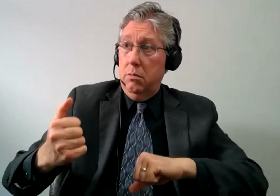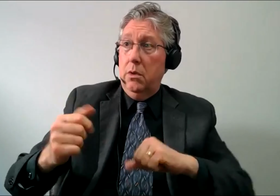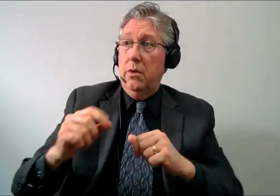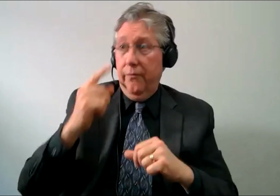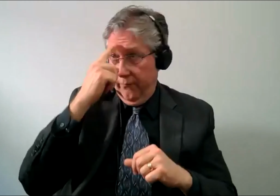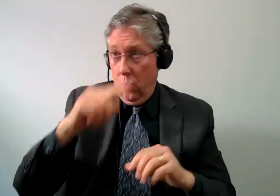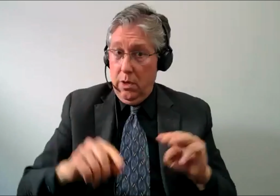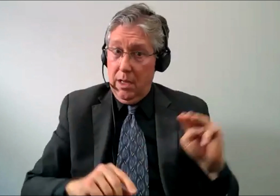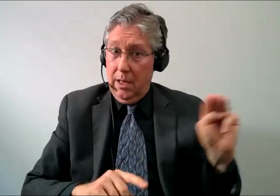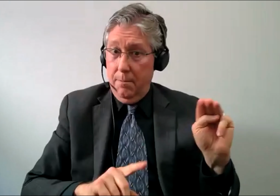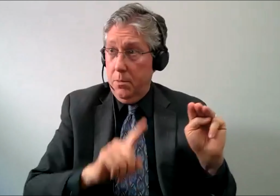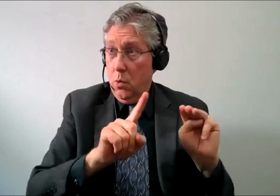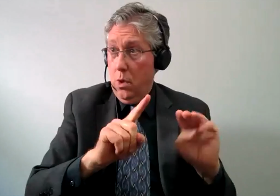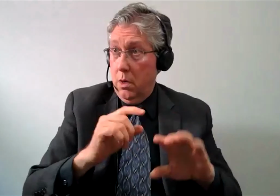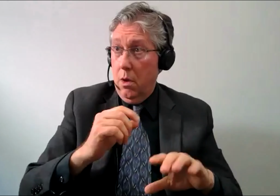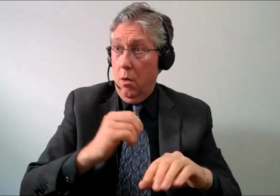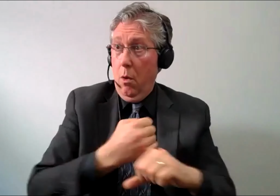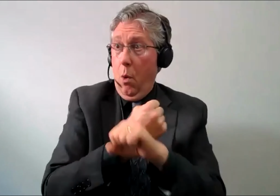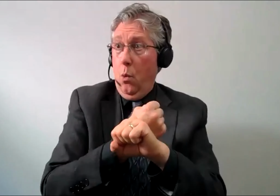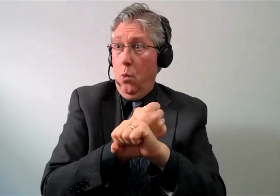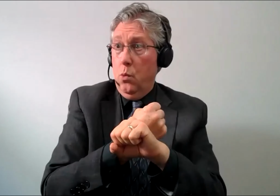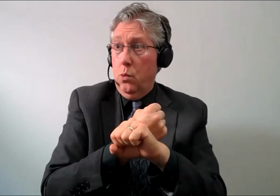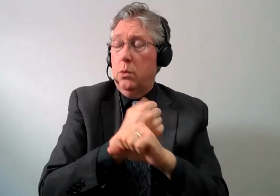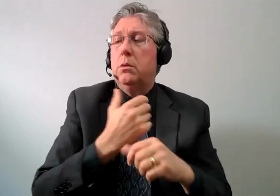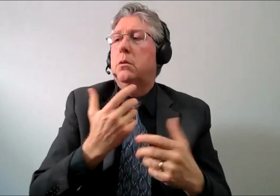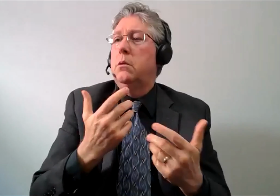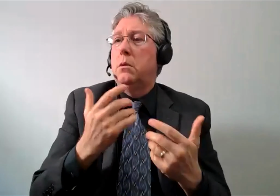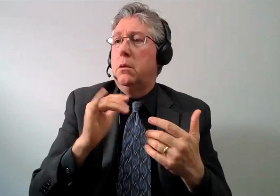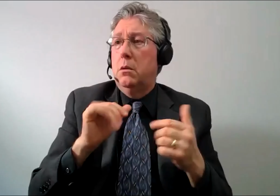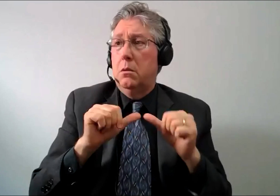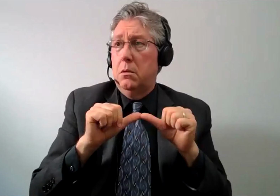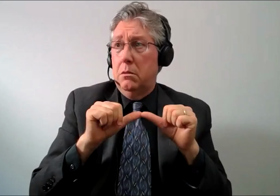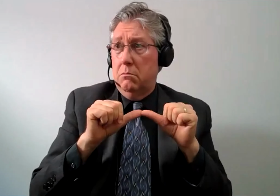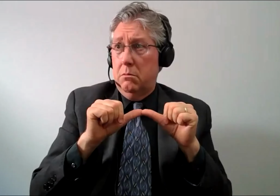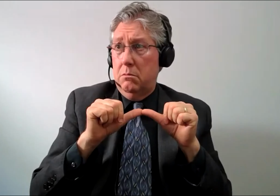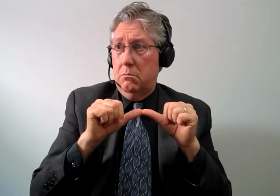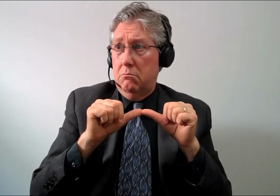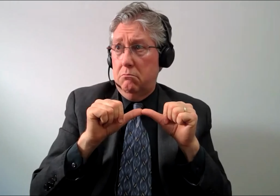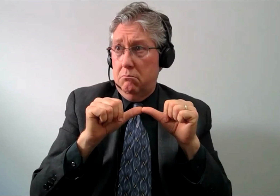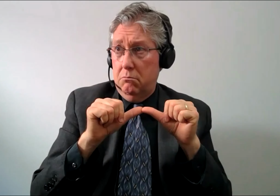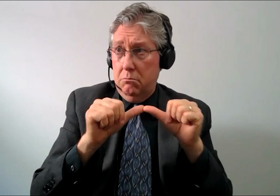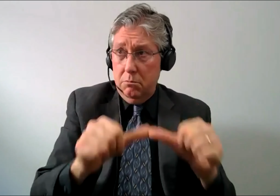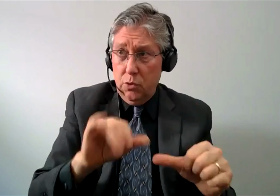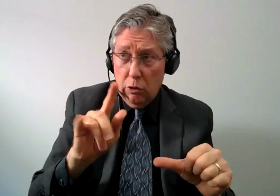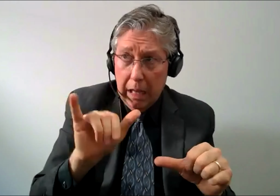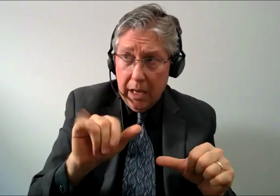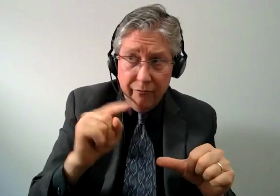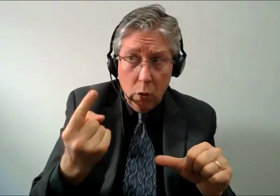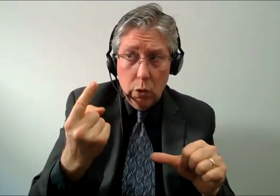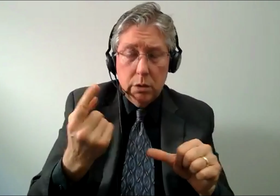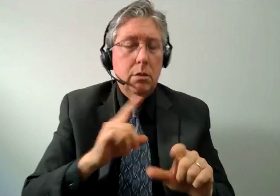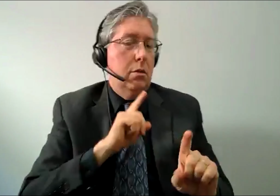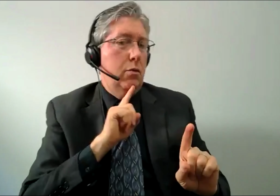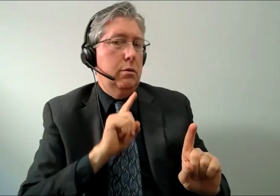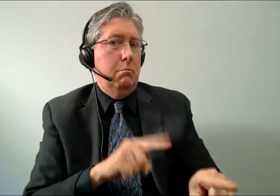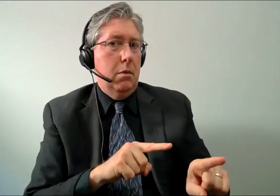holds to be written, or does that remain July 1st? And then we did have a response.